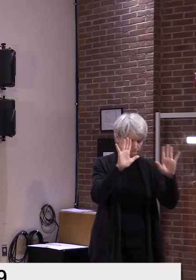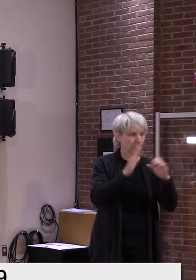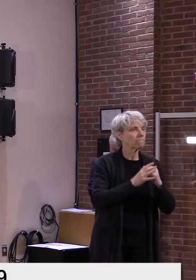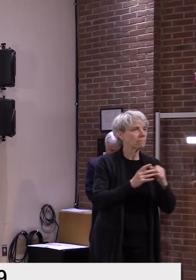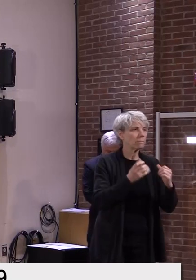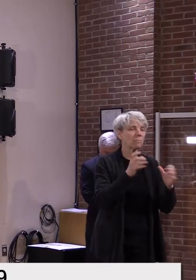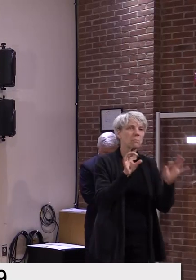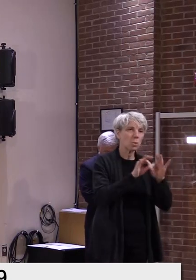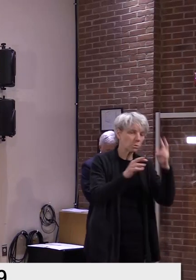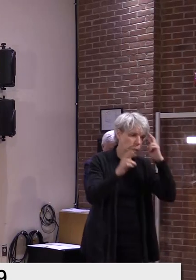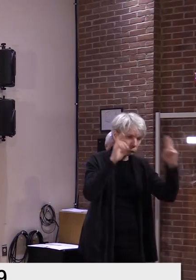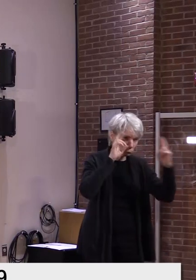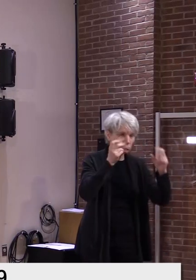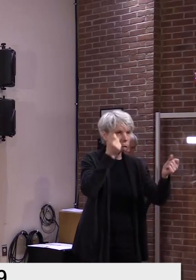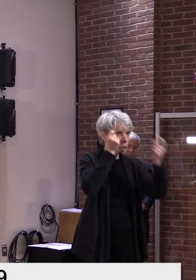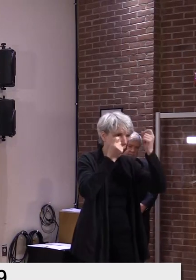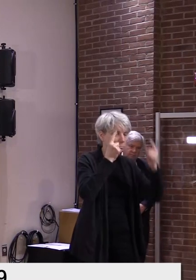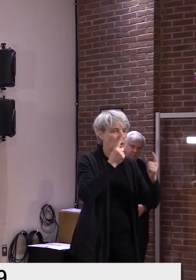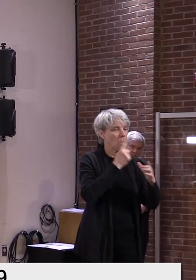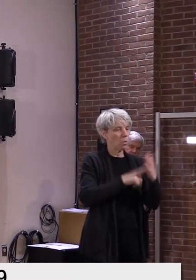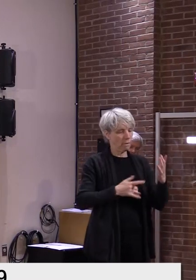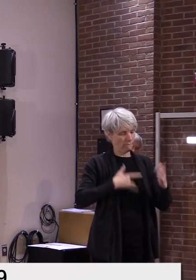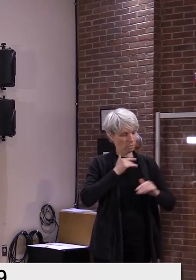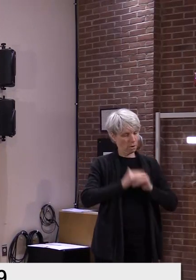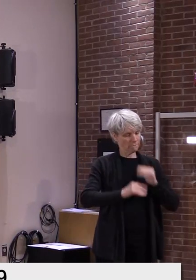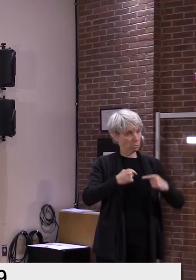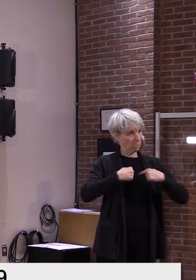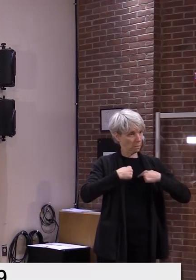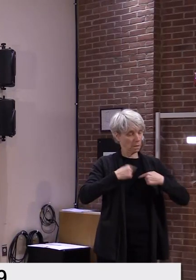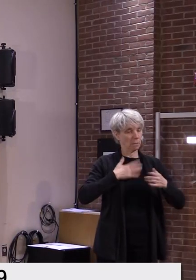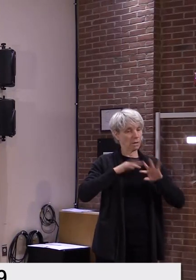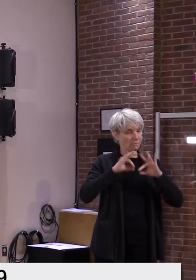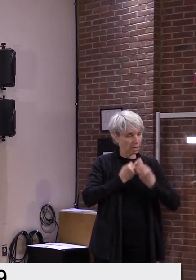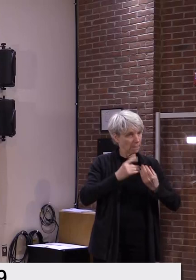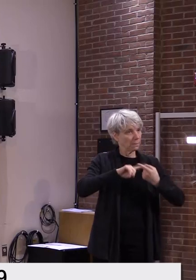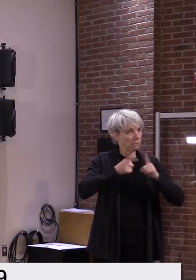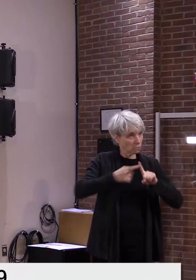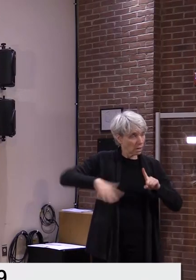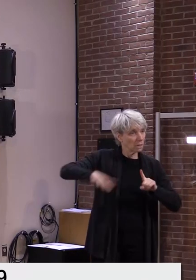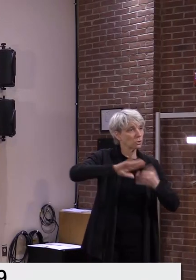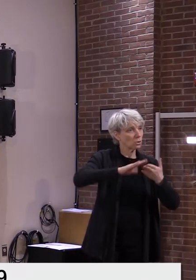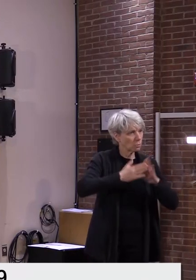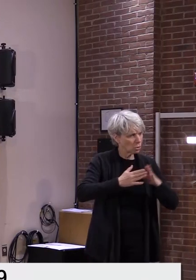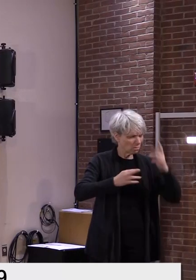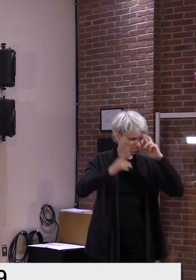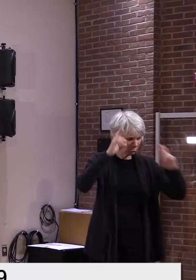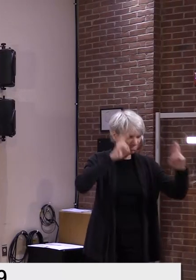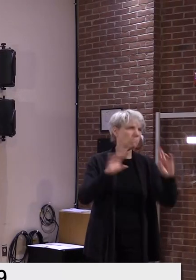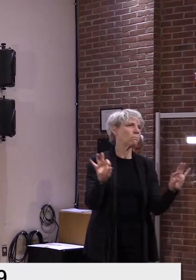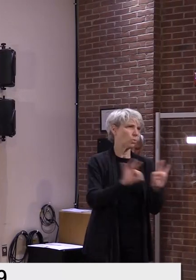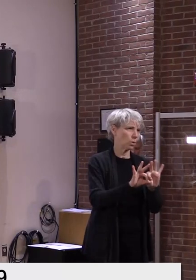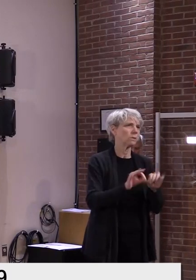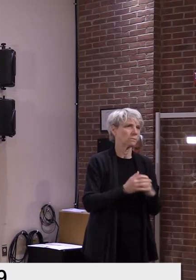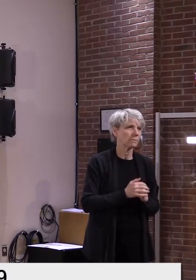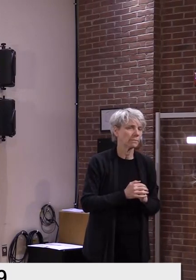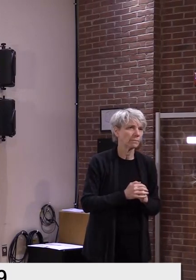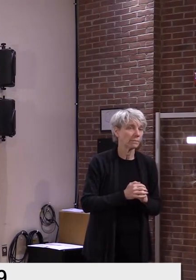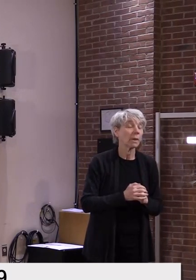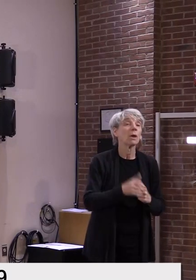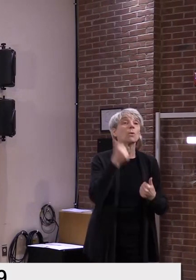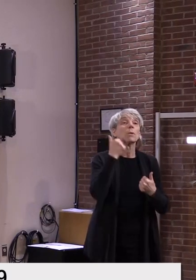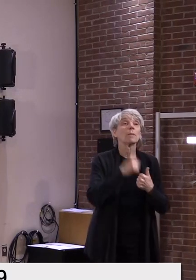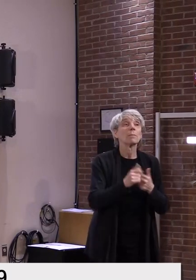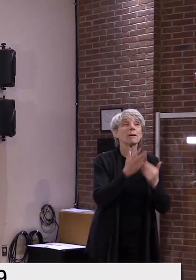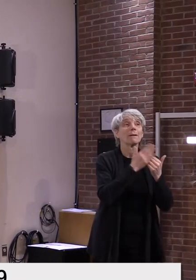make our own decisions about what's best for ourselves, our families, and those around us. Keep in mind that as we vaccinate